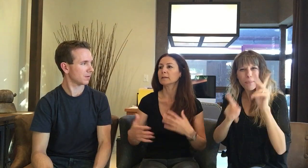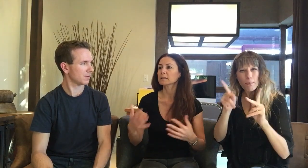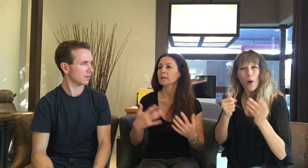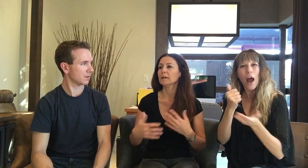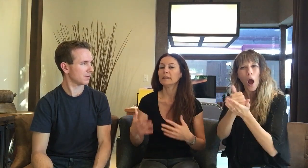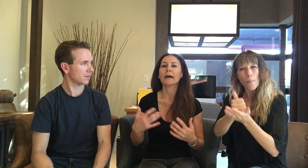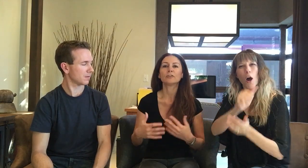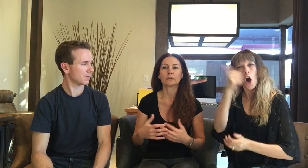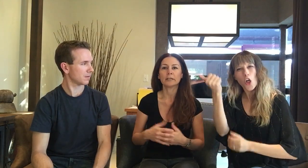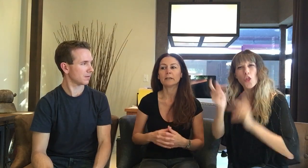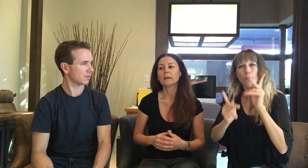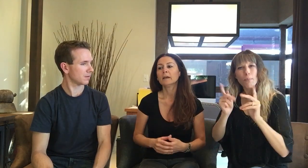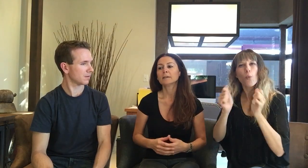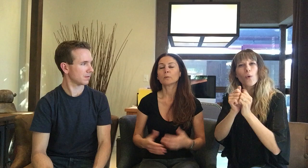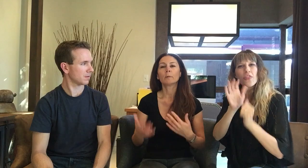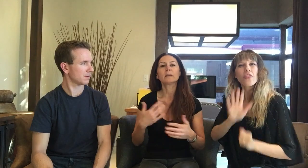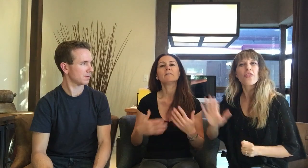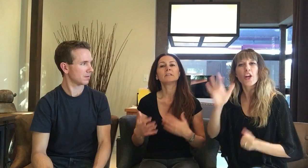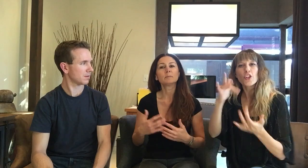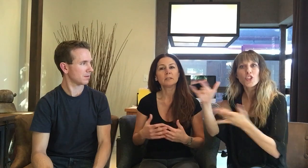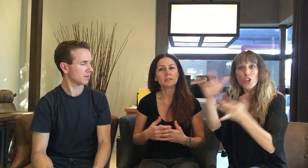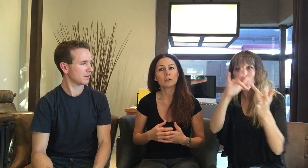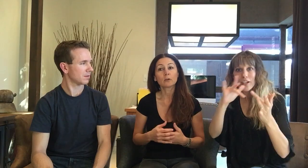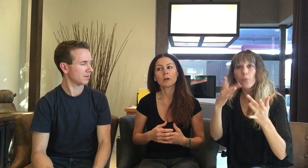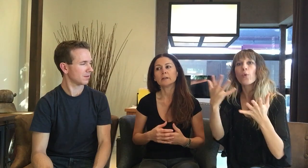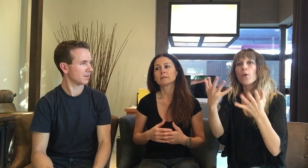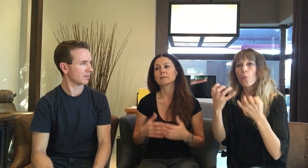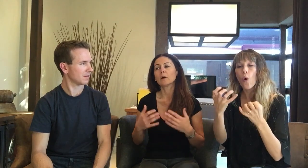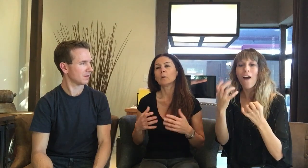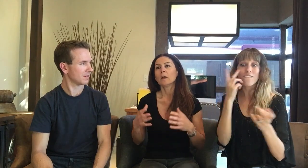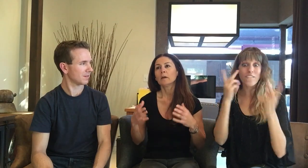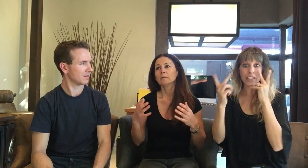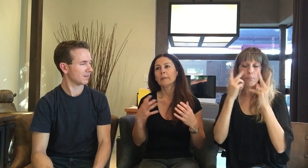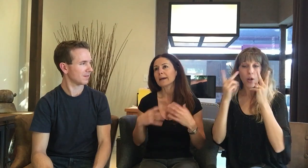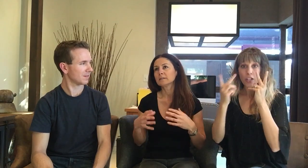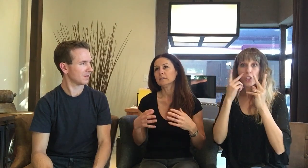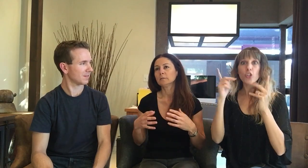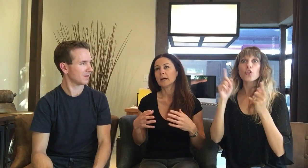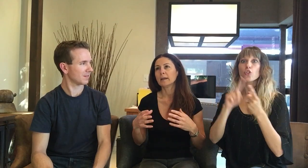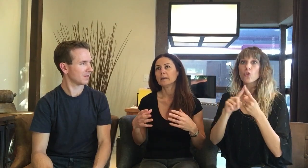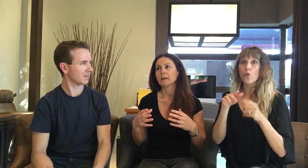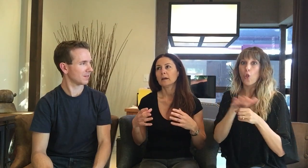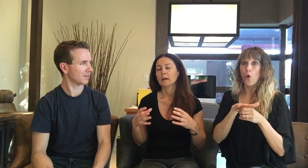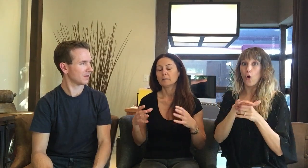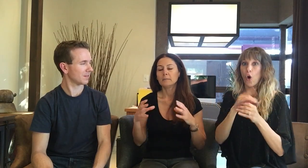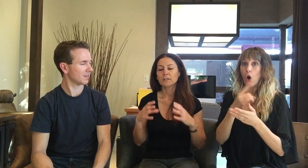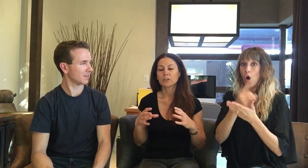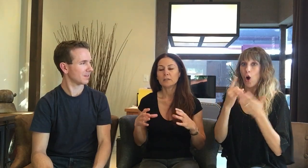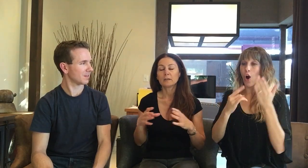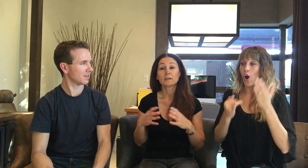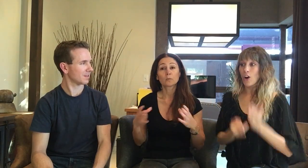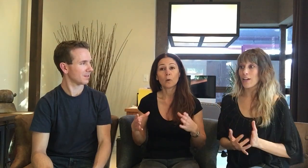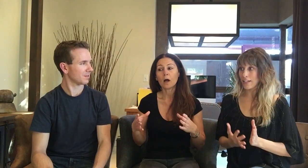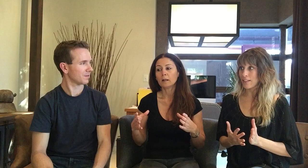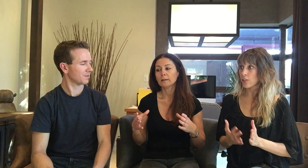else in that journey. And so we want to give visibility to local artists. So back to my mentioning this wall